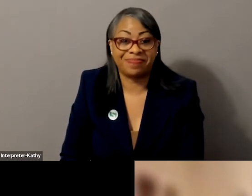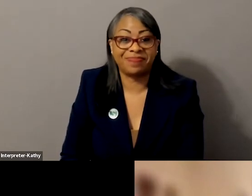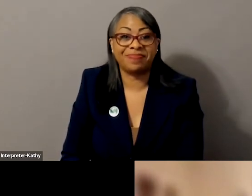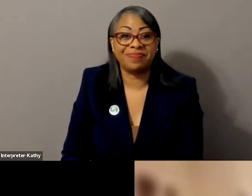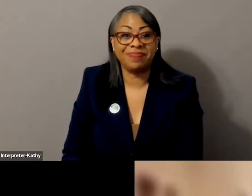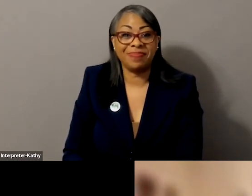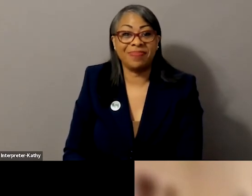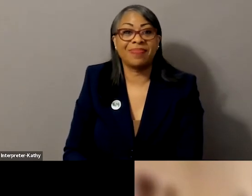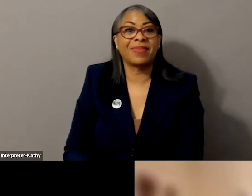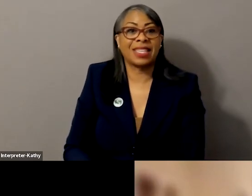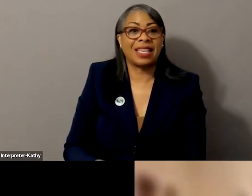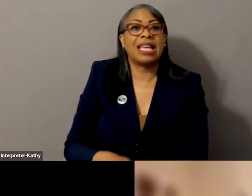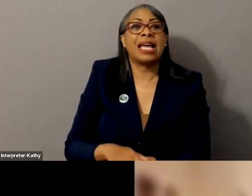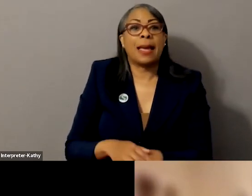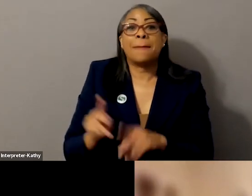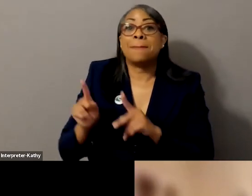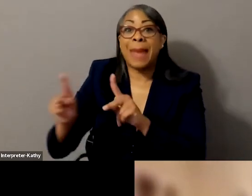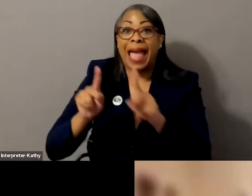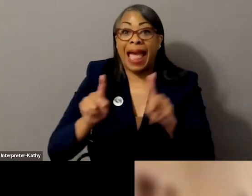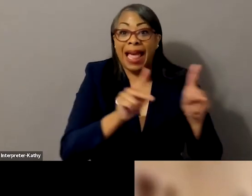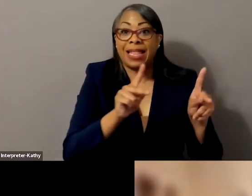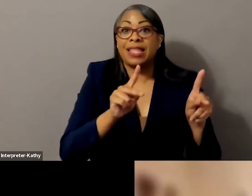Impact through partnerships.